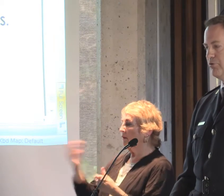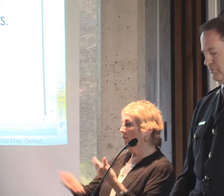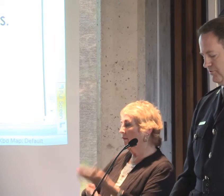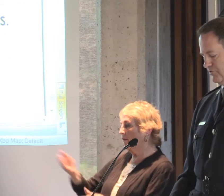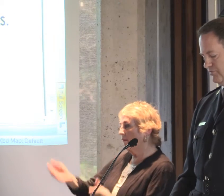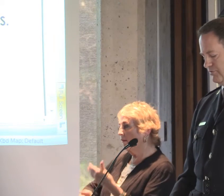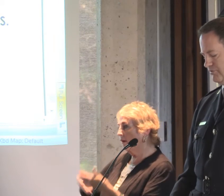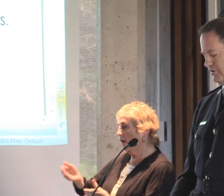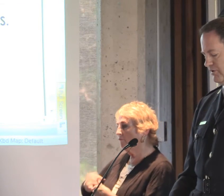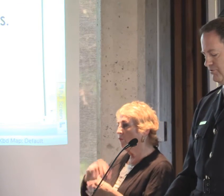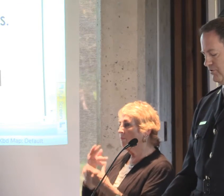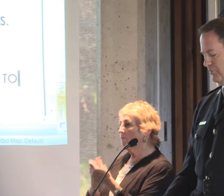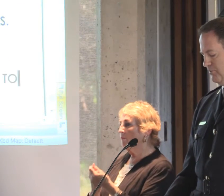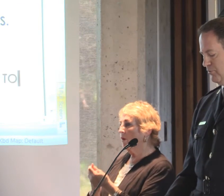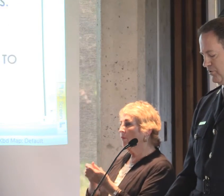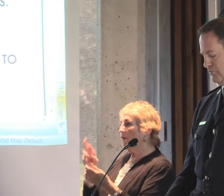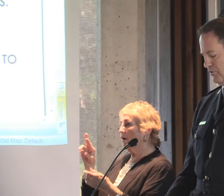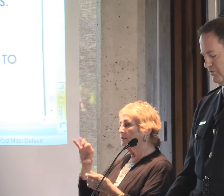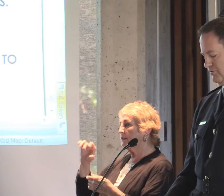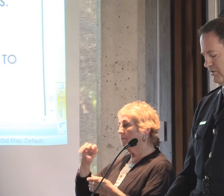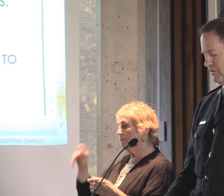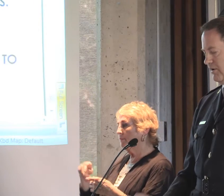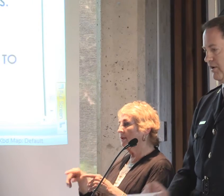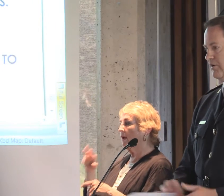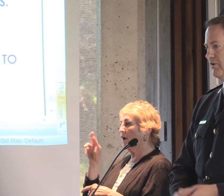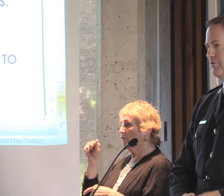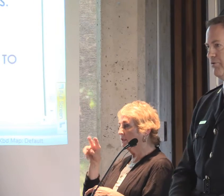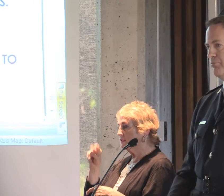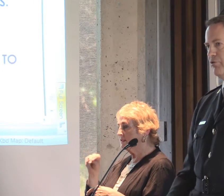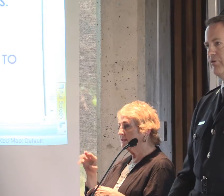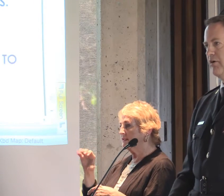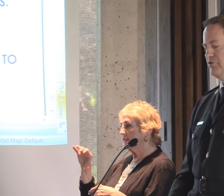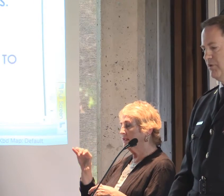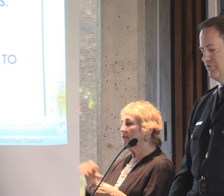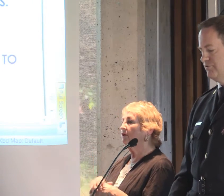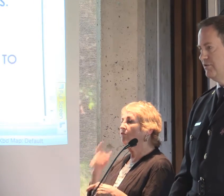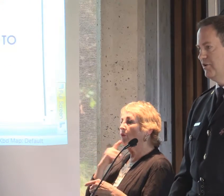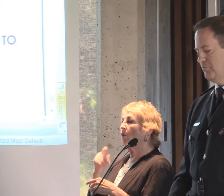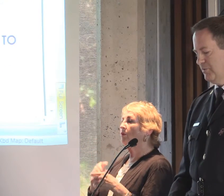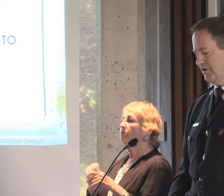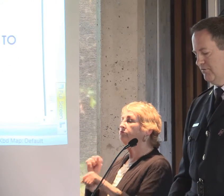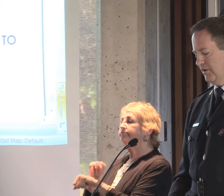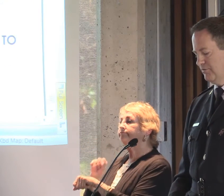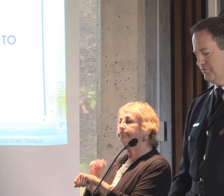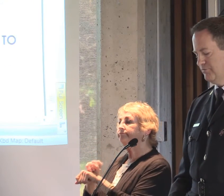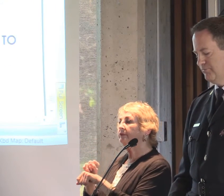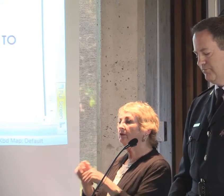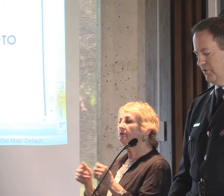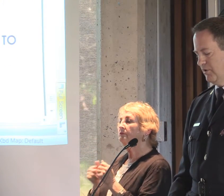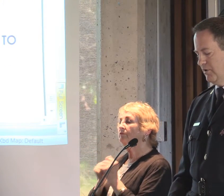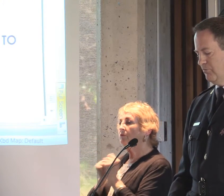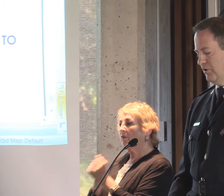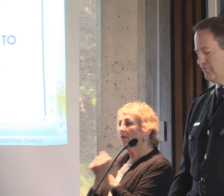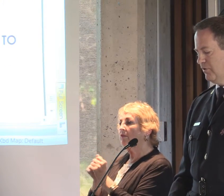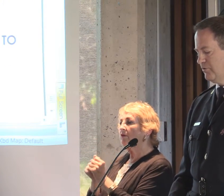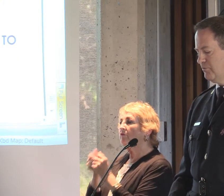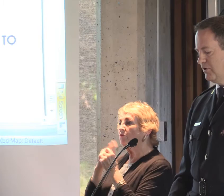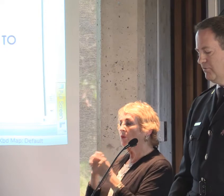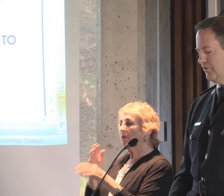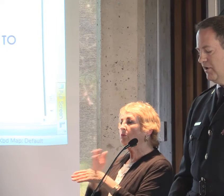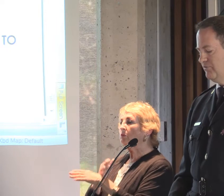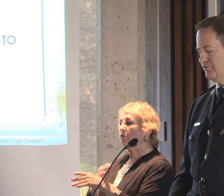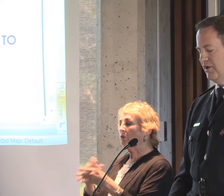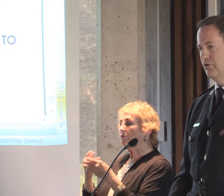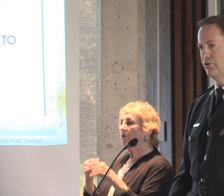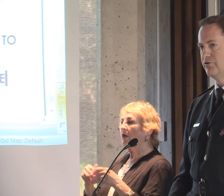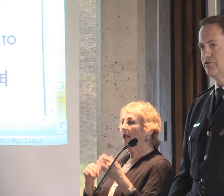to both police services so that we can work towards improving our response to intimate partner violence. We look forward to working